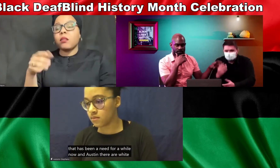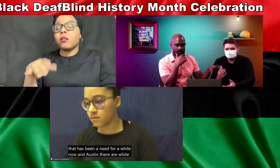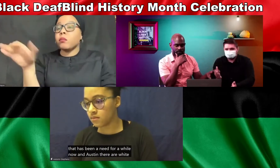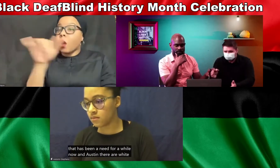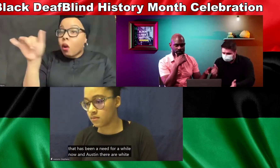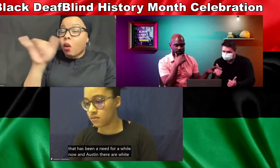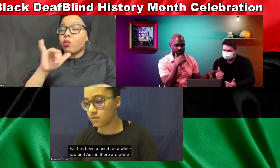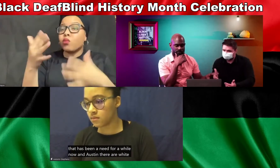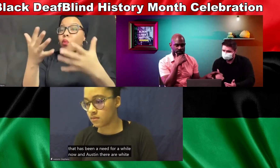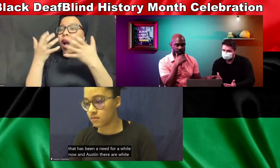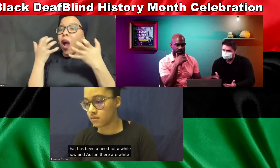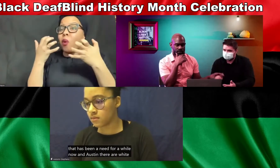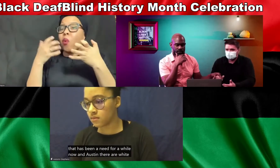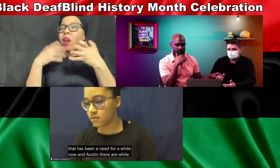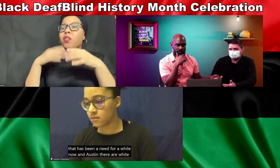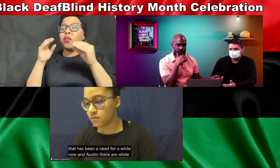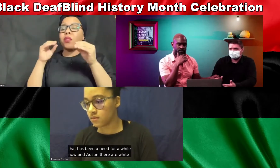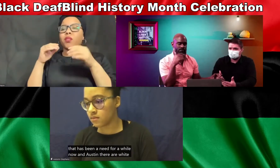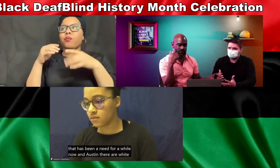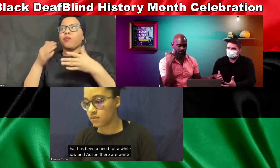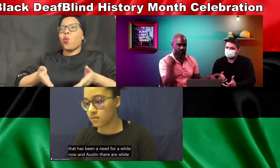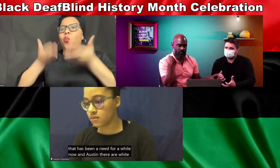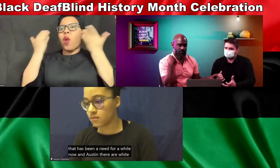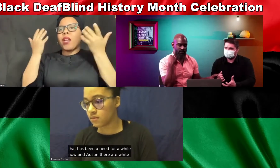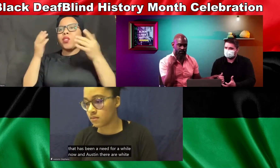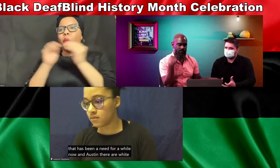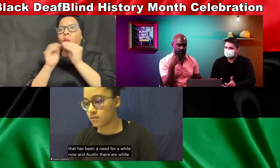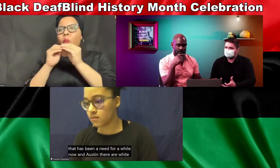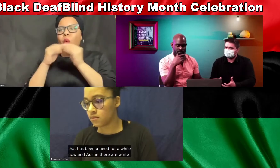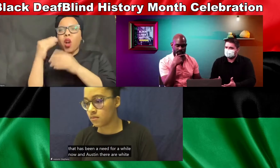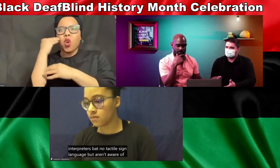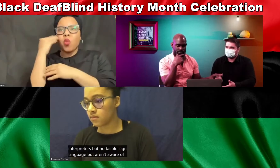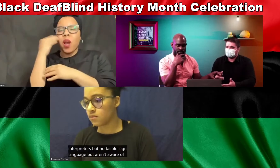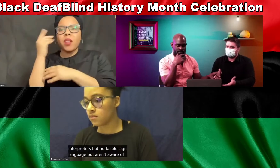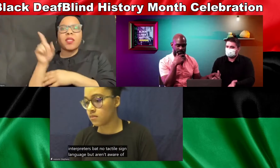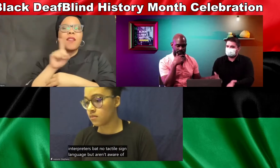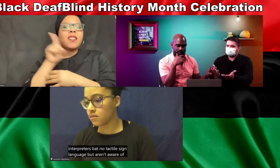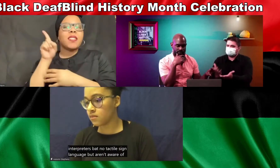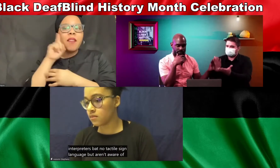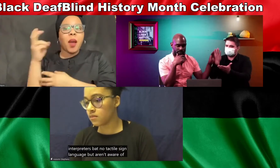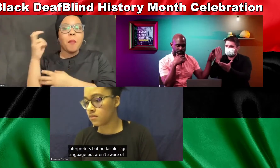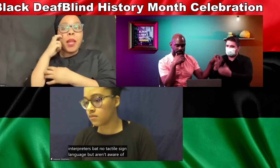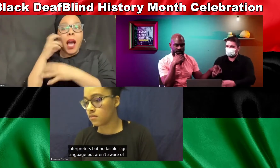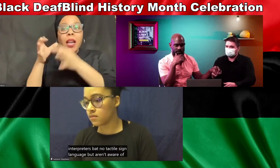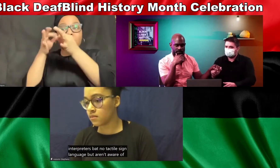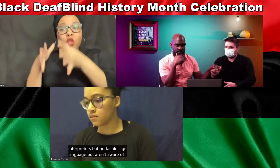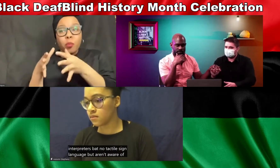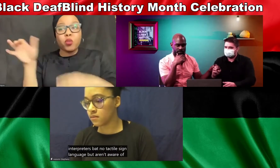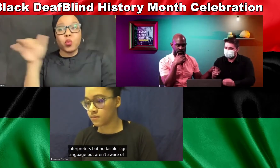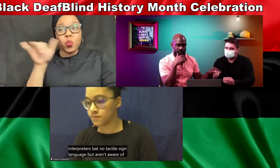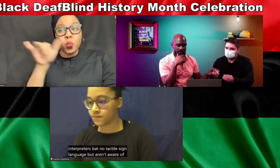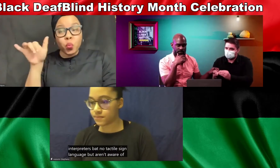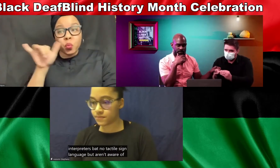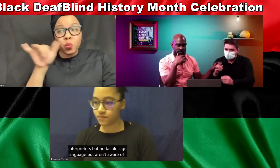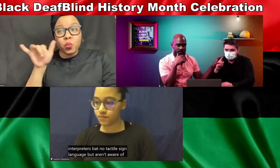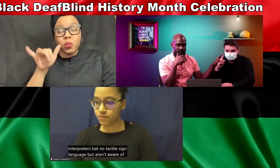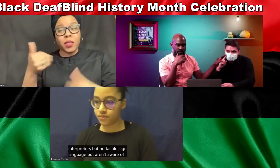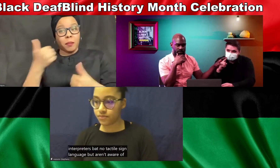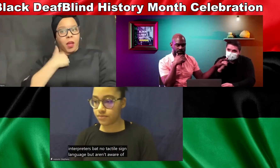know tactile sign language but aren't aware of Black culture. So I would like to raise awareness